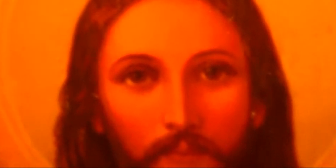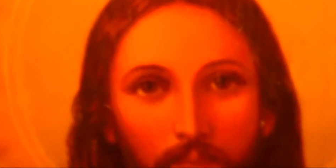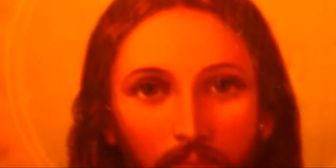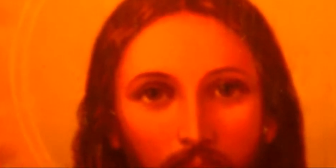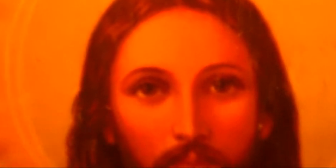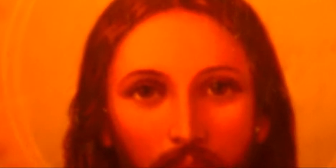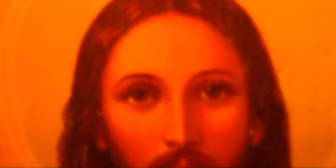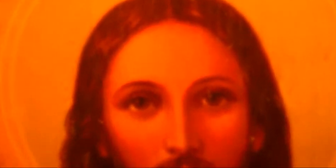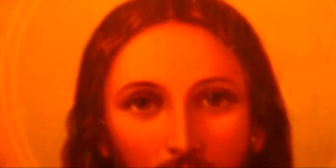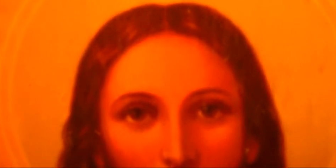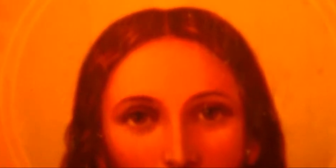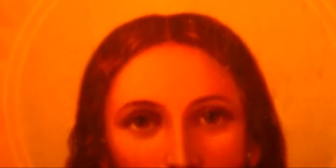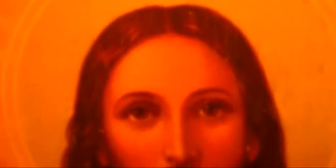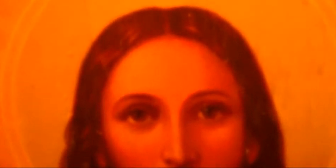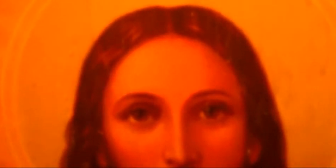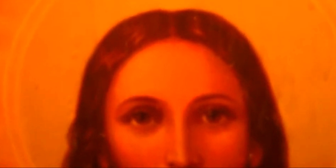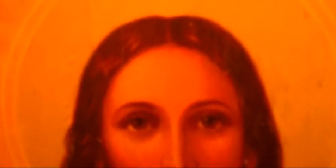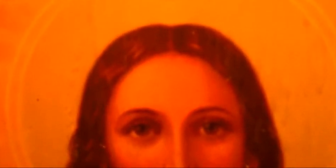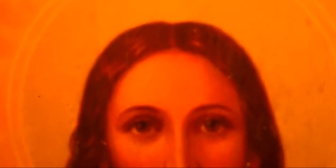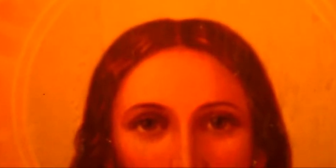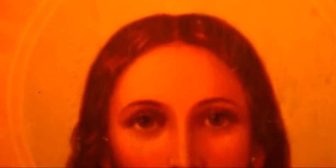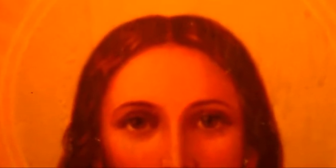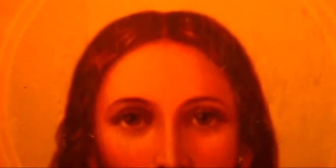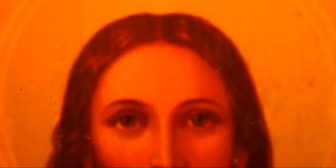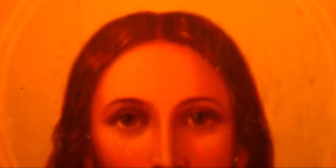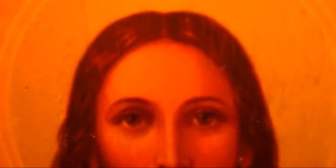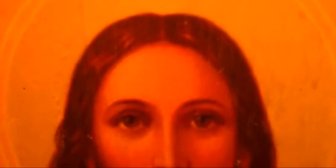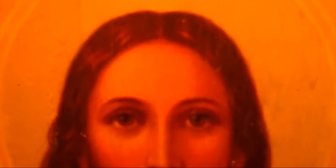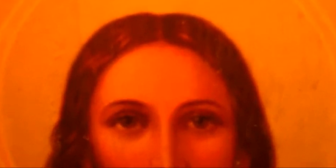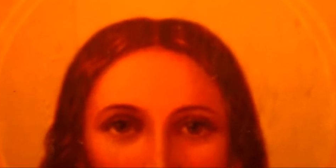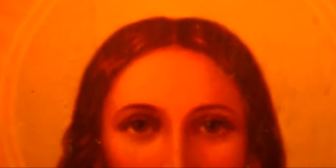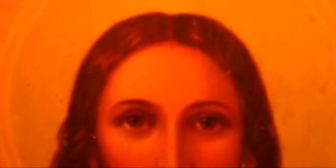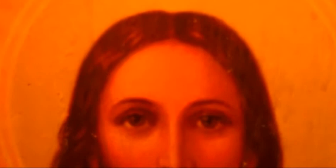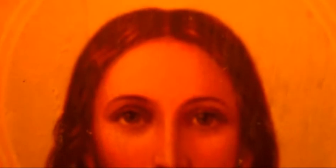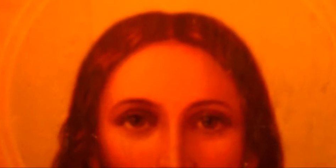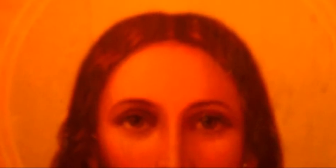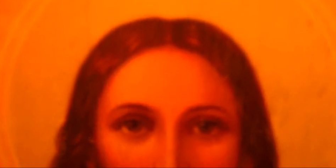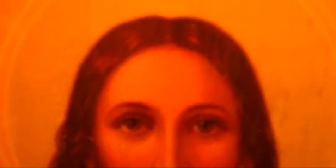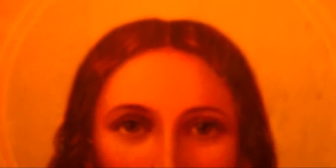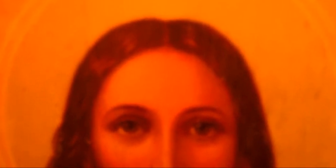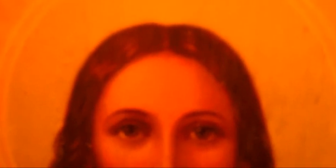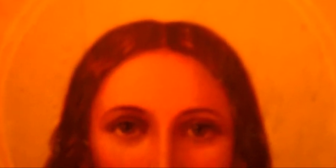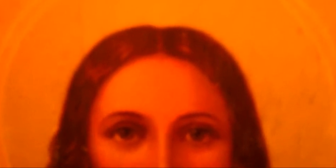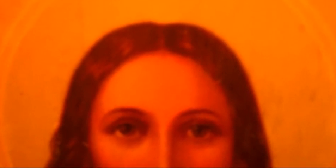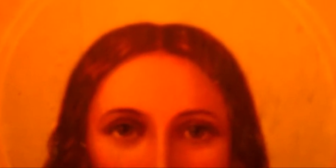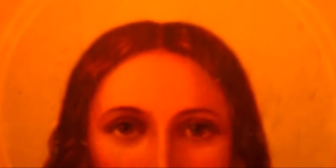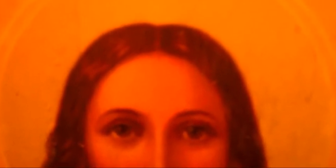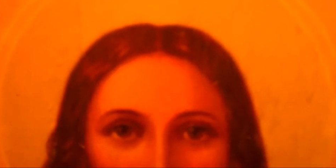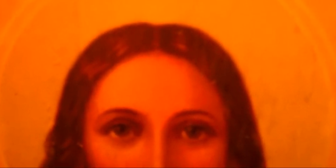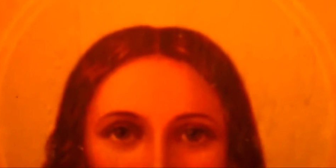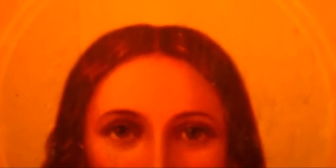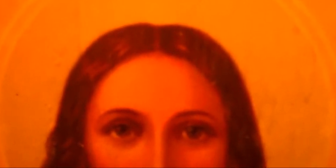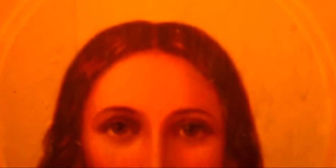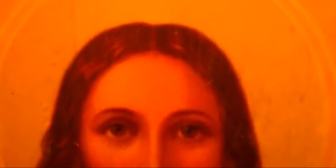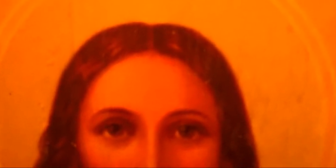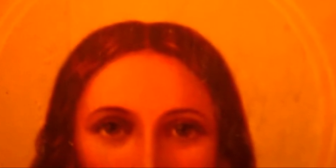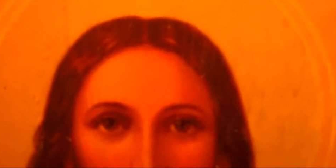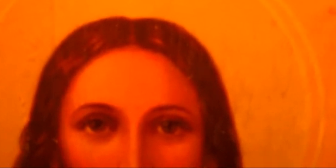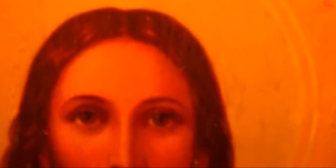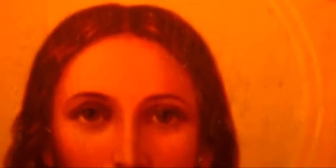Thus you nullify, which is no importance to you, the word of God for the sake of your tradition, by and from